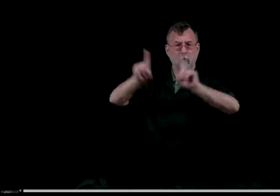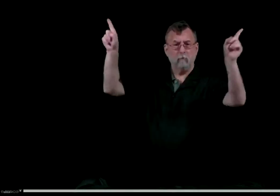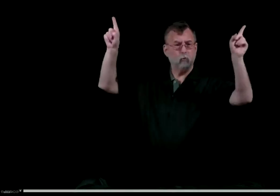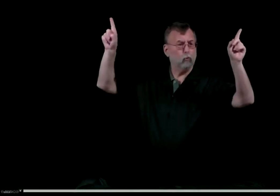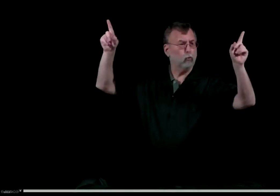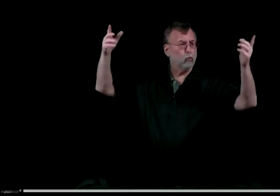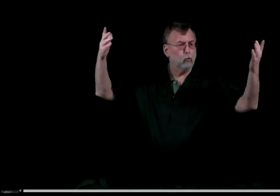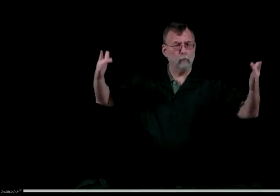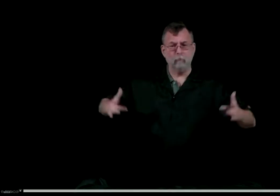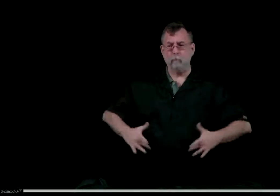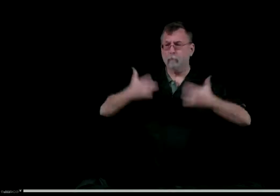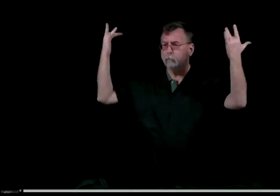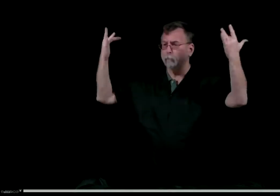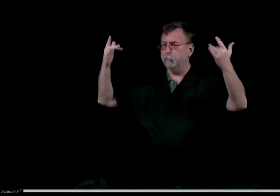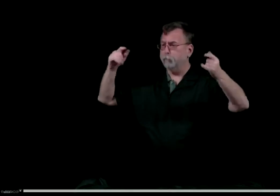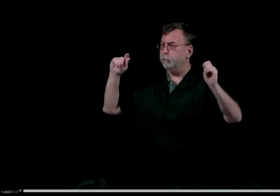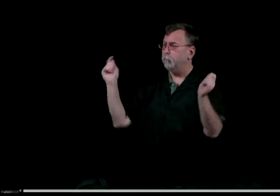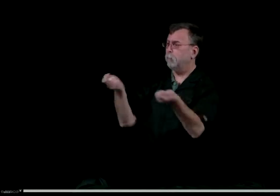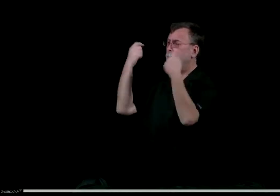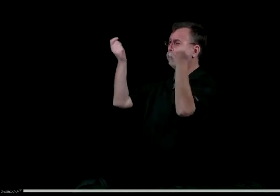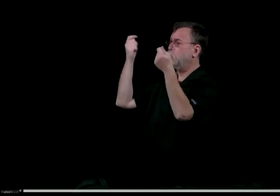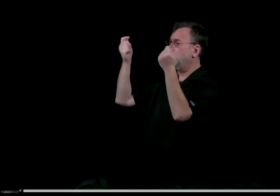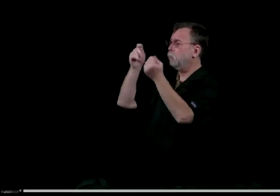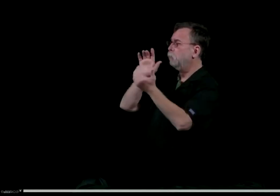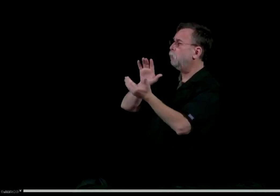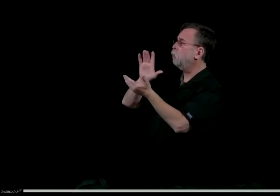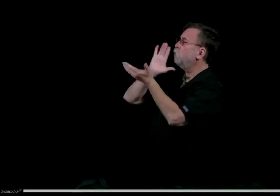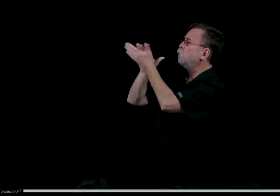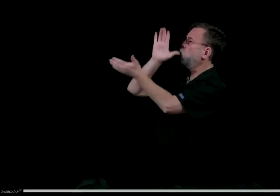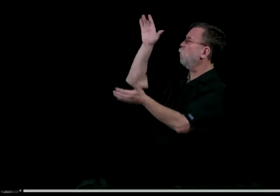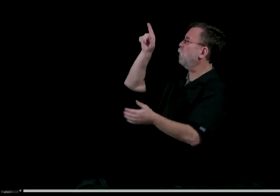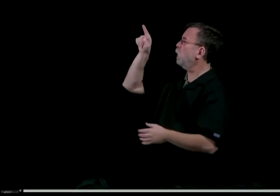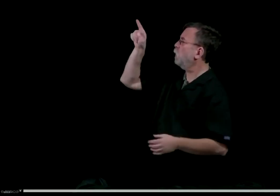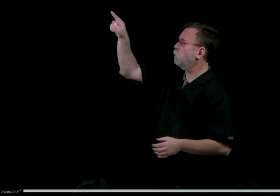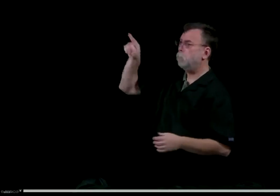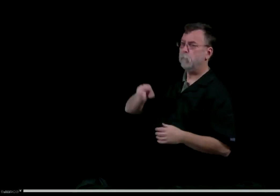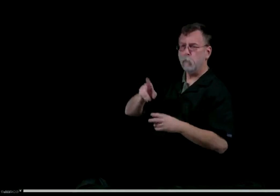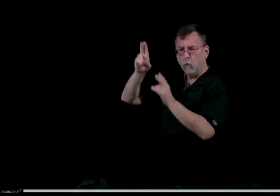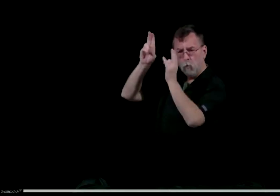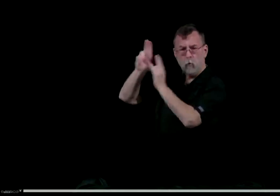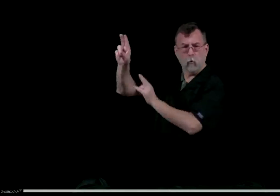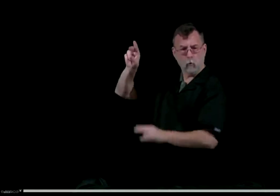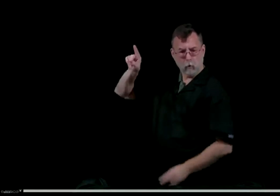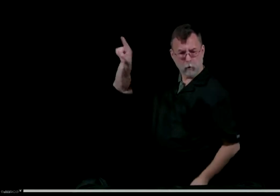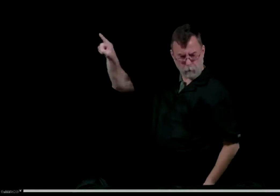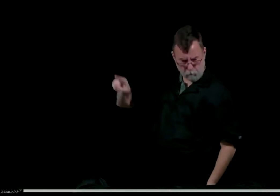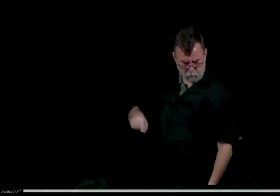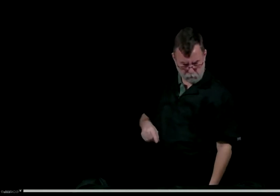heaven. It will be different. It will be thrilling. Give glory to Him. Honor Him.